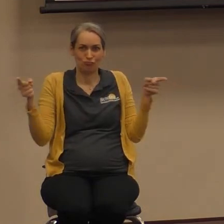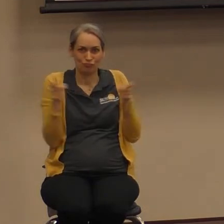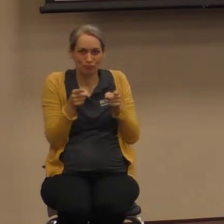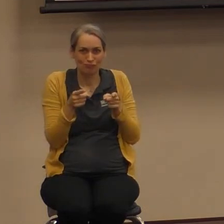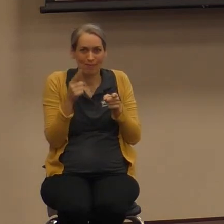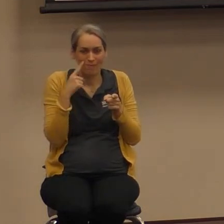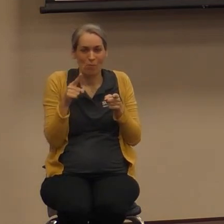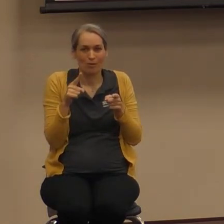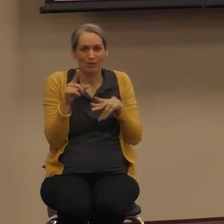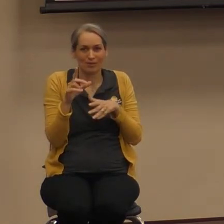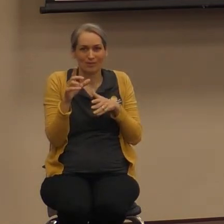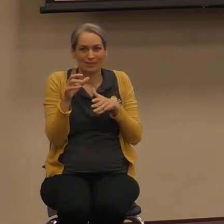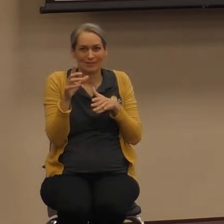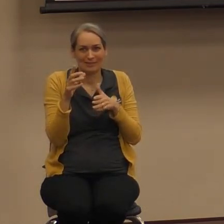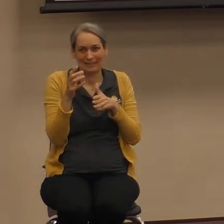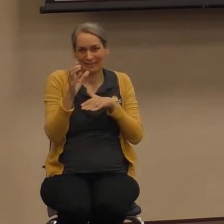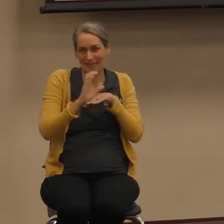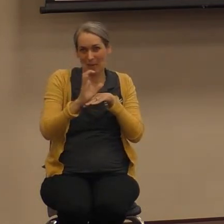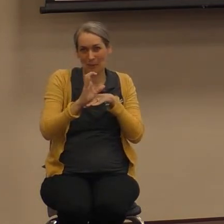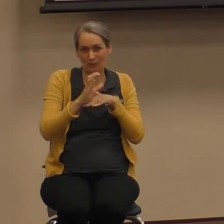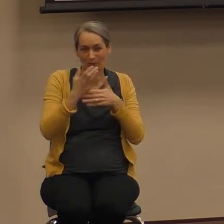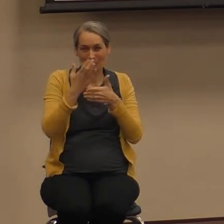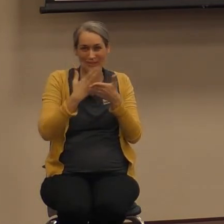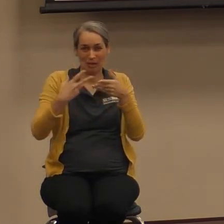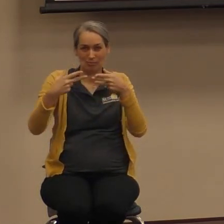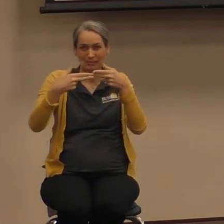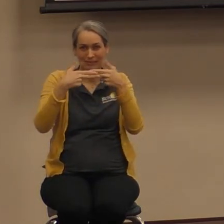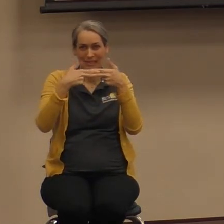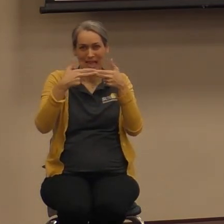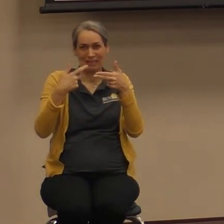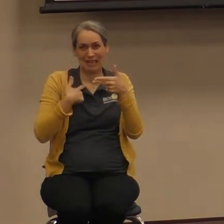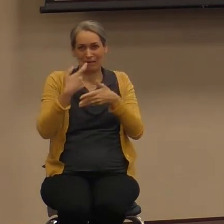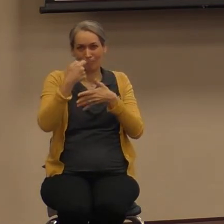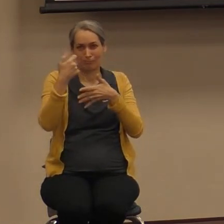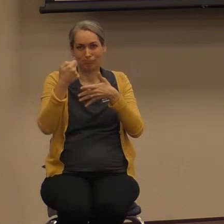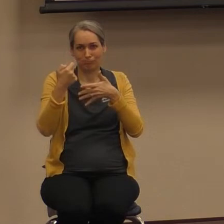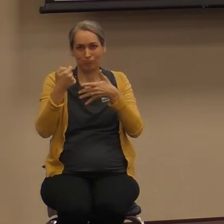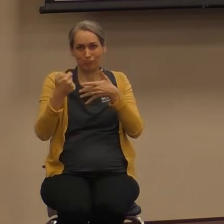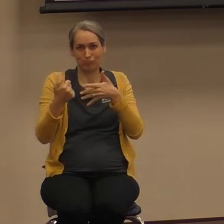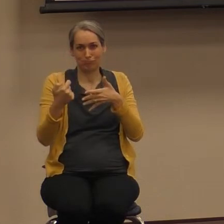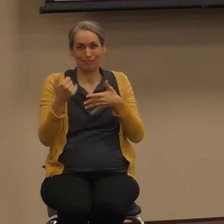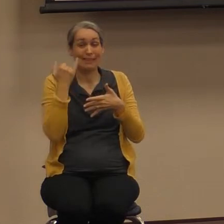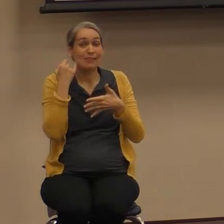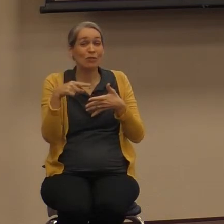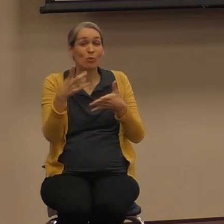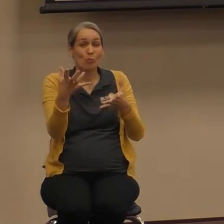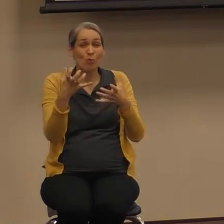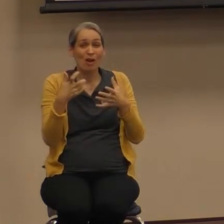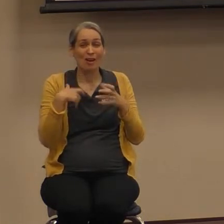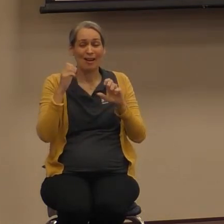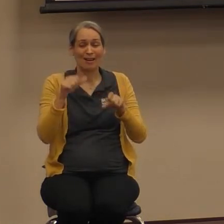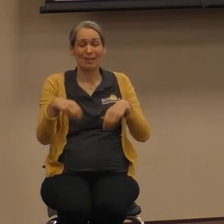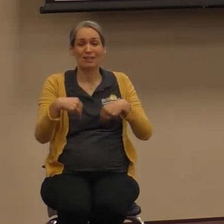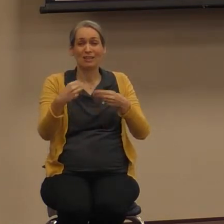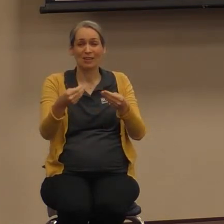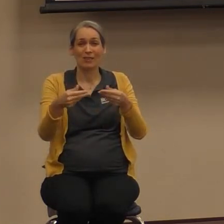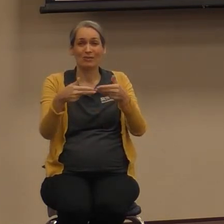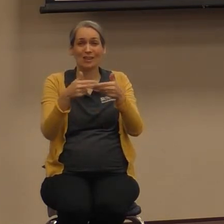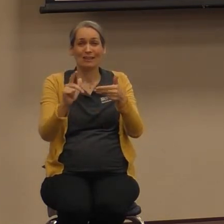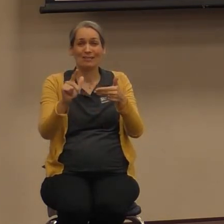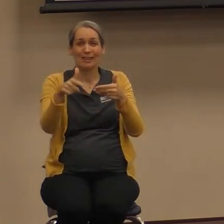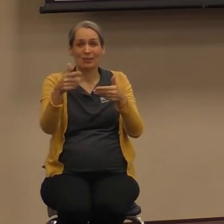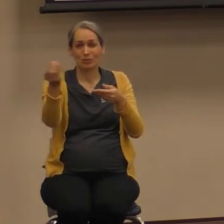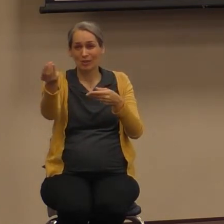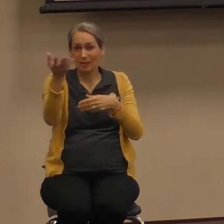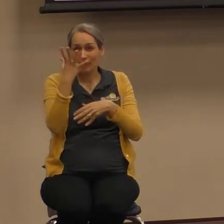slides. Please do not hesitate to ask me. I will give you all my slides. I'll give you all the stuff I got. So let me know if